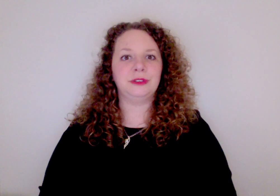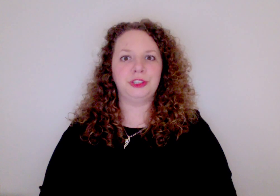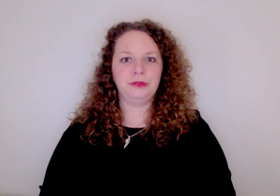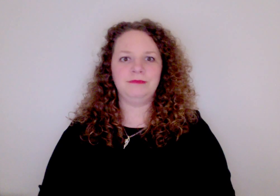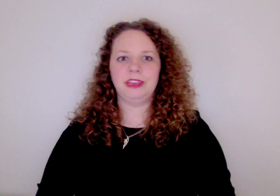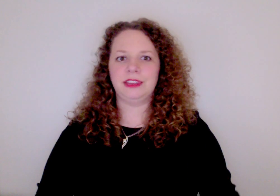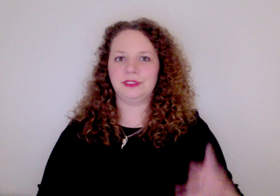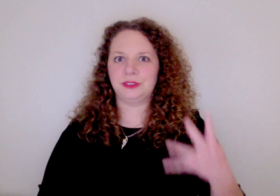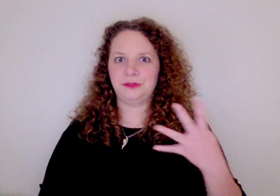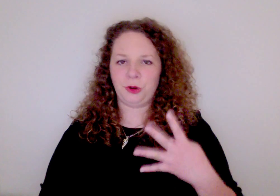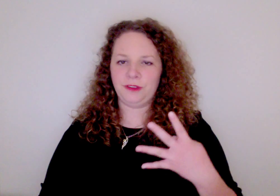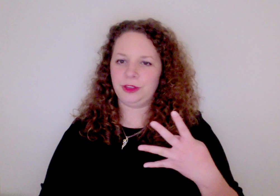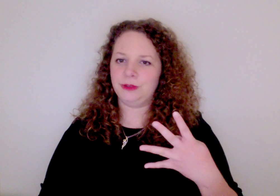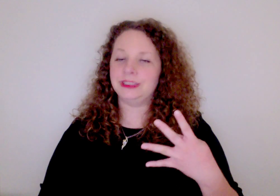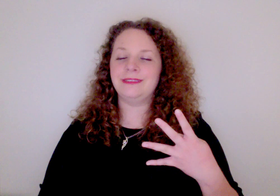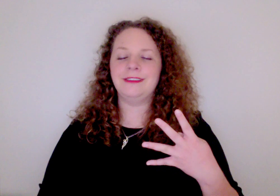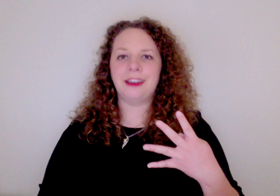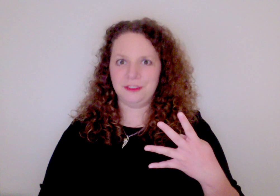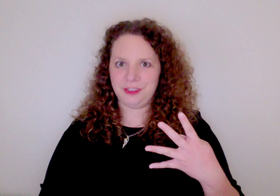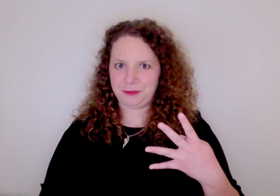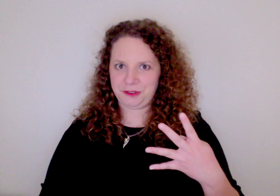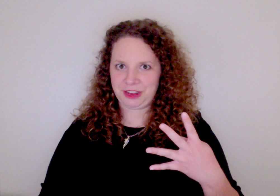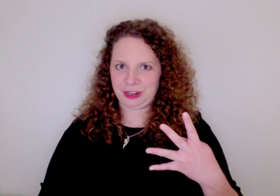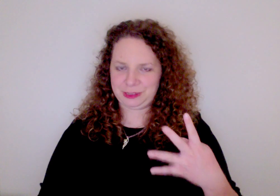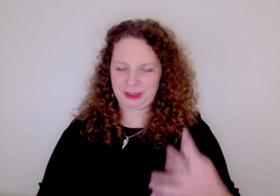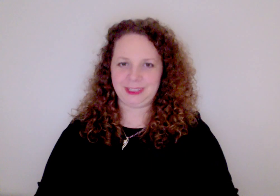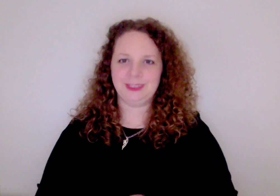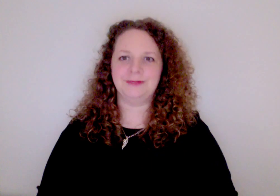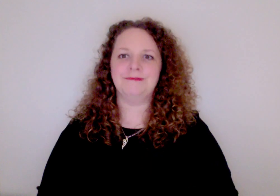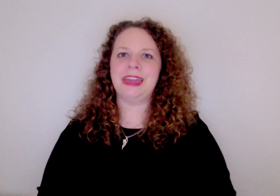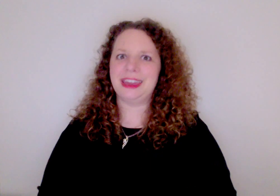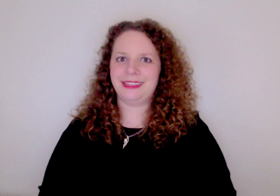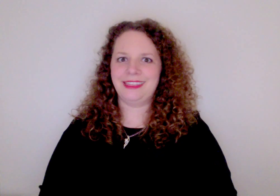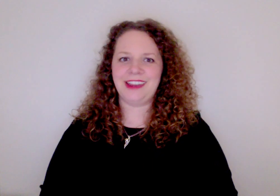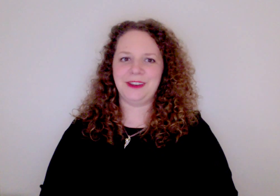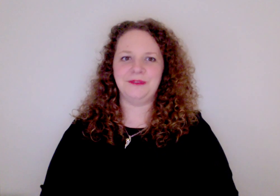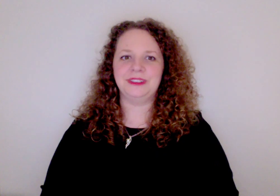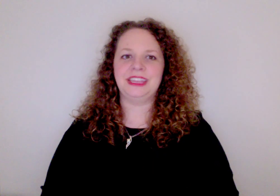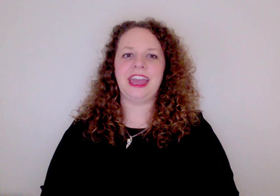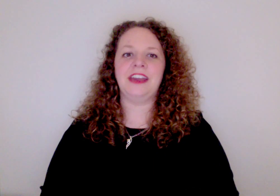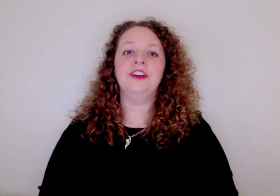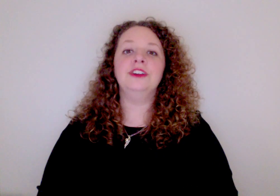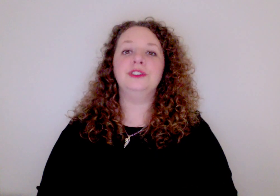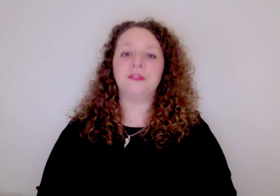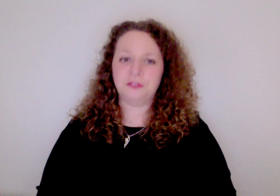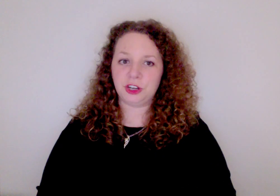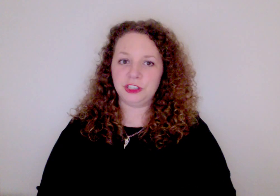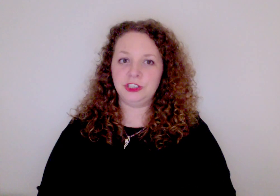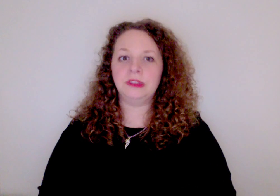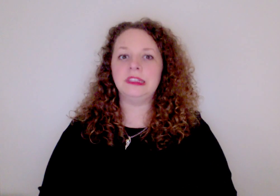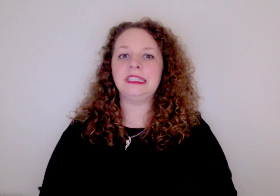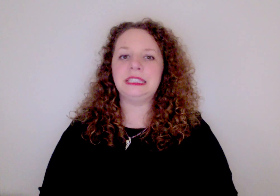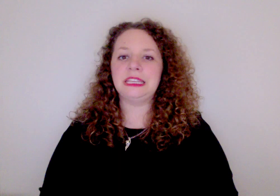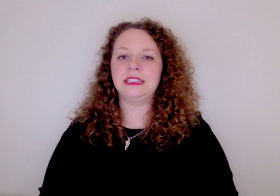2, it gives us 4 of those. None of them are finger spelling, so make that note. Okay, so first you can list things that are